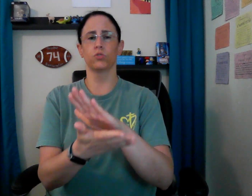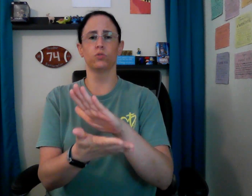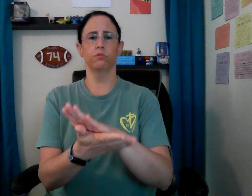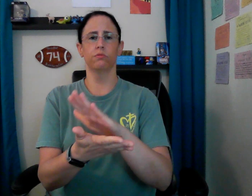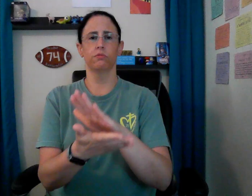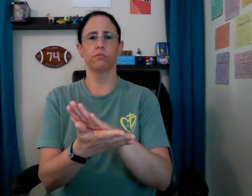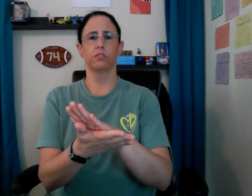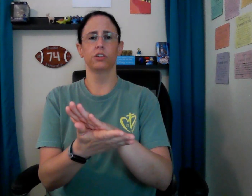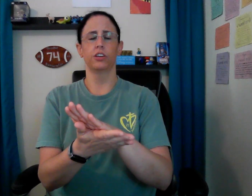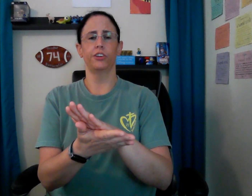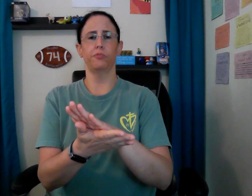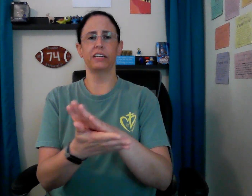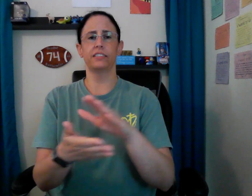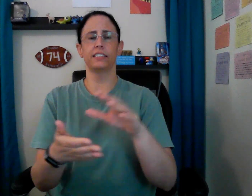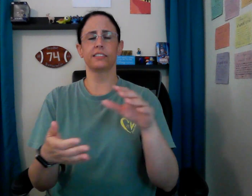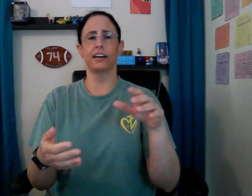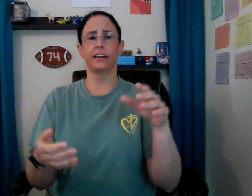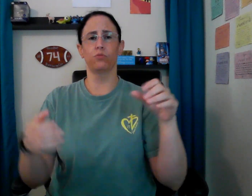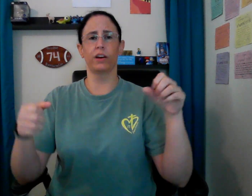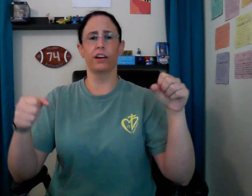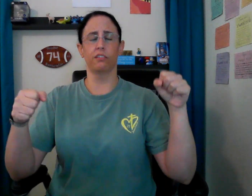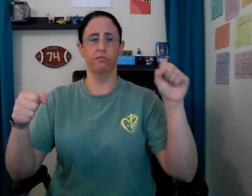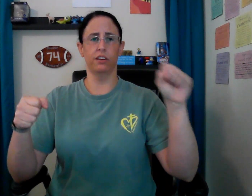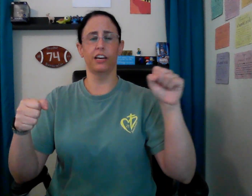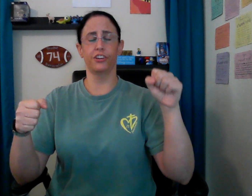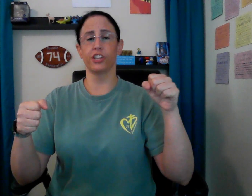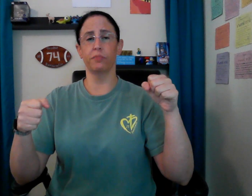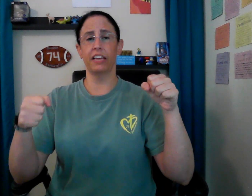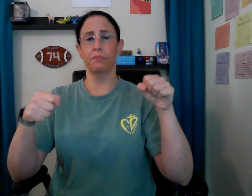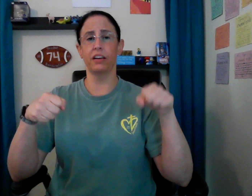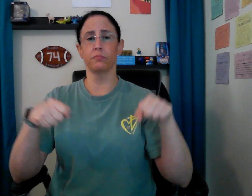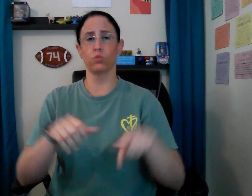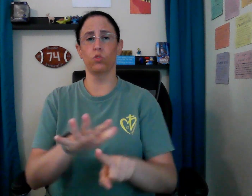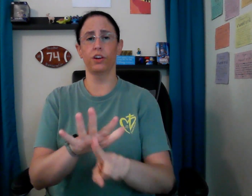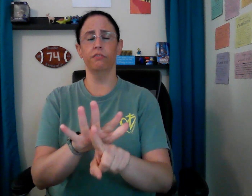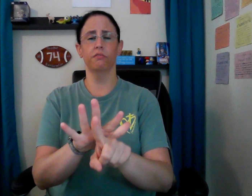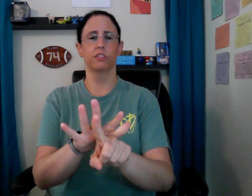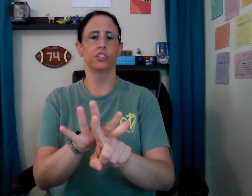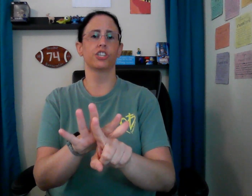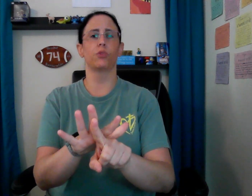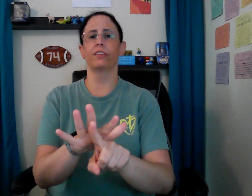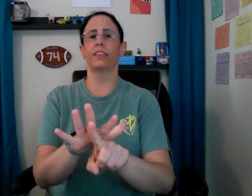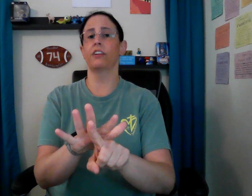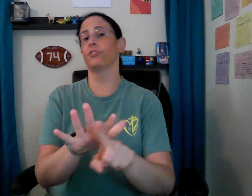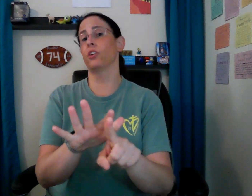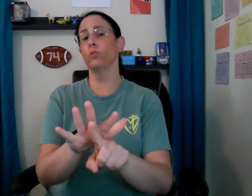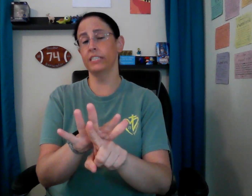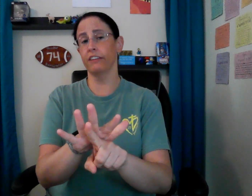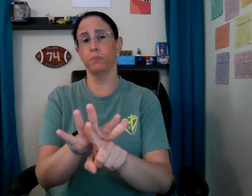school. You might see it signed where your dominant hand becomes a 1, showing they are the only deaf